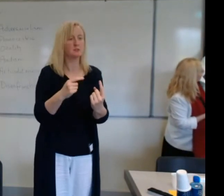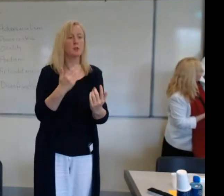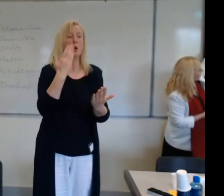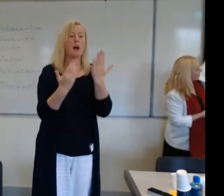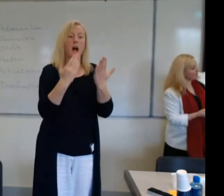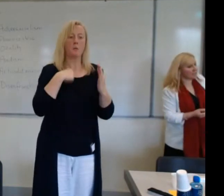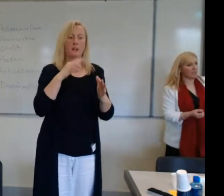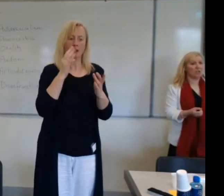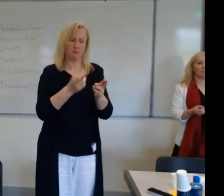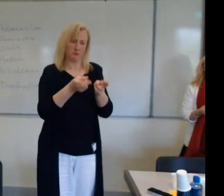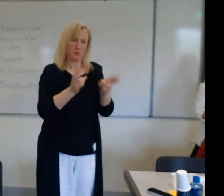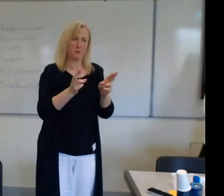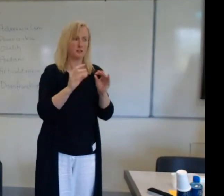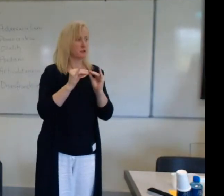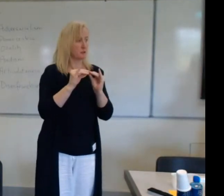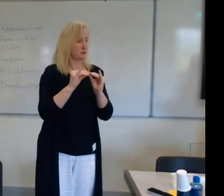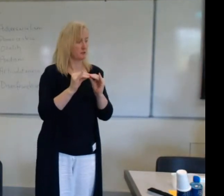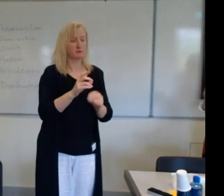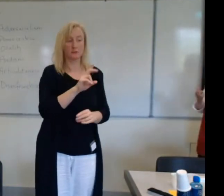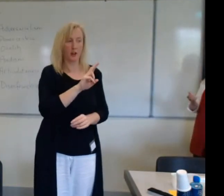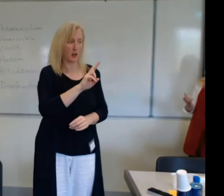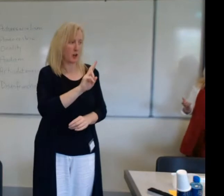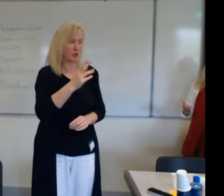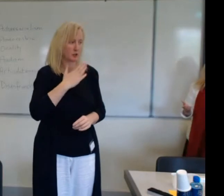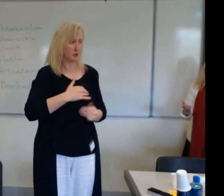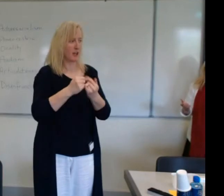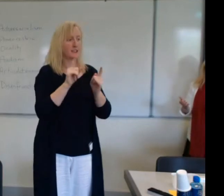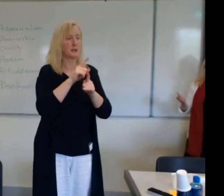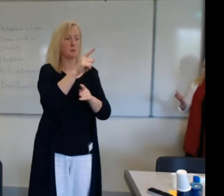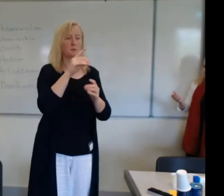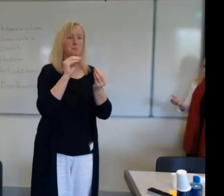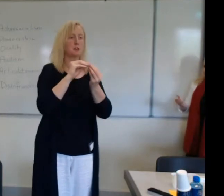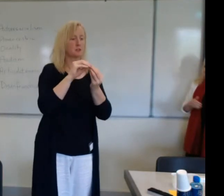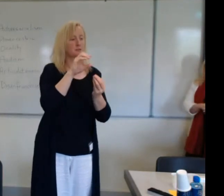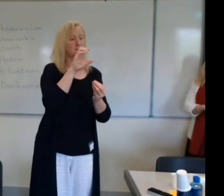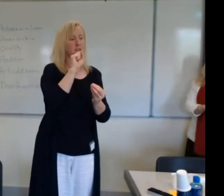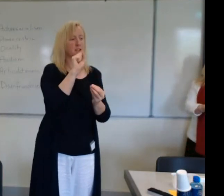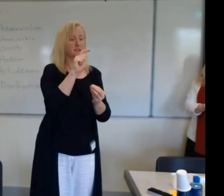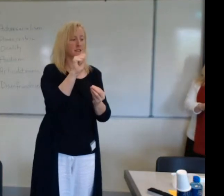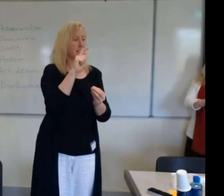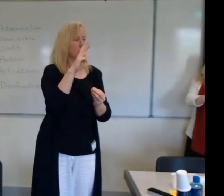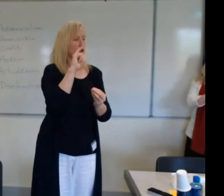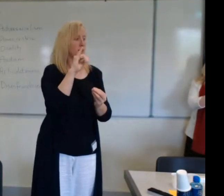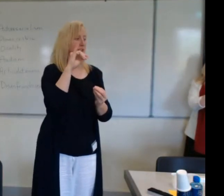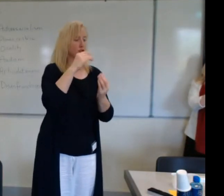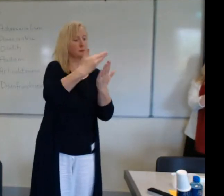appropriate interpreters, but it's not just about as the statutory instrument that Minister Shatter prepared